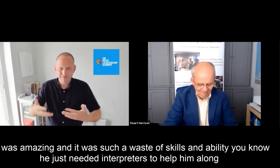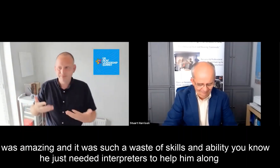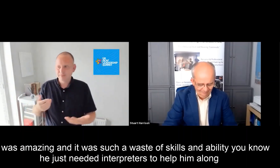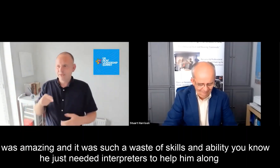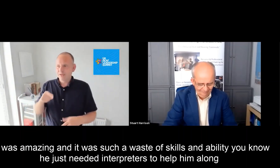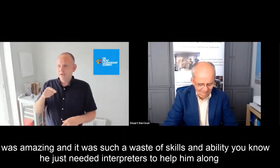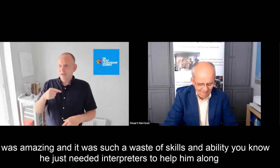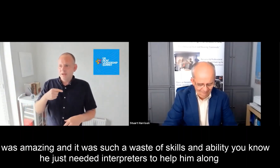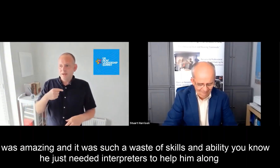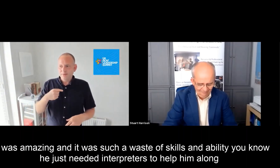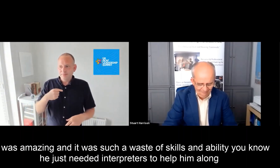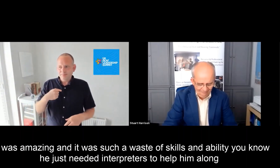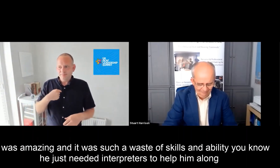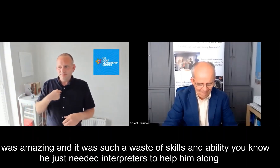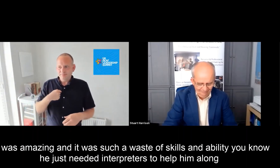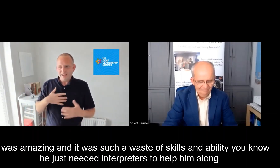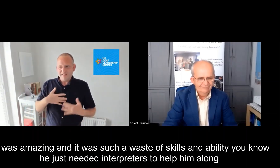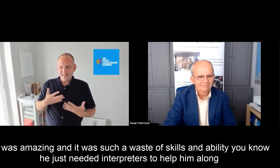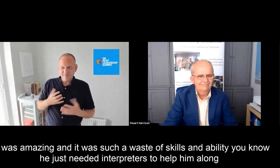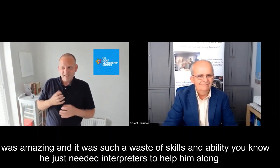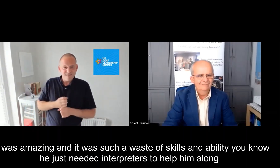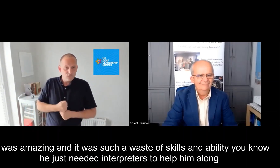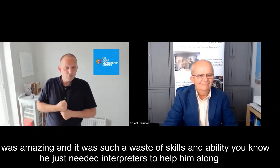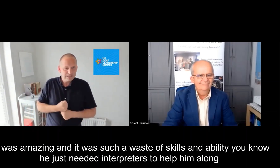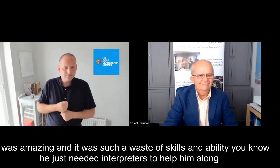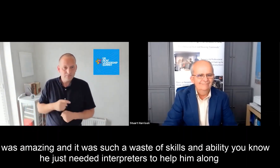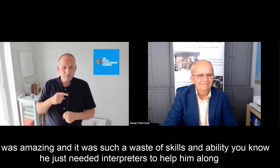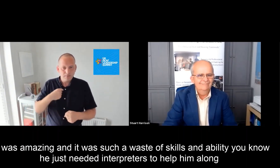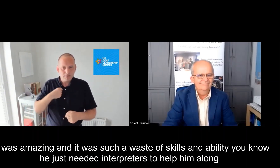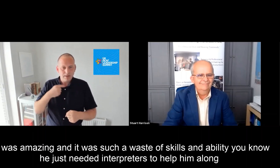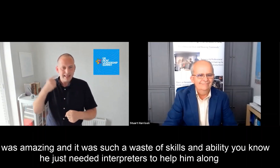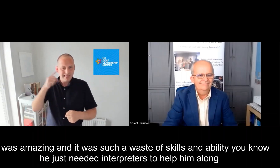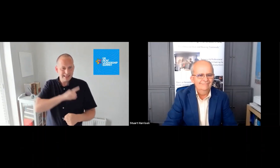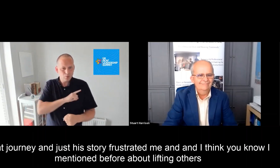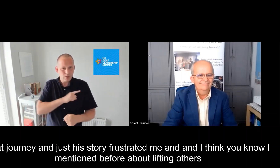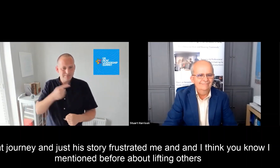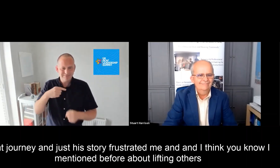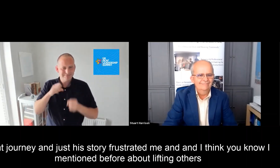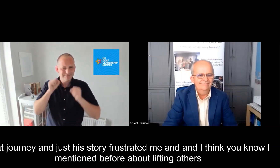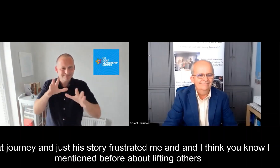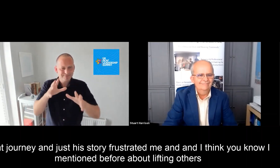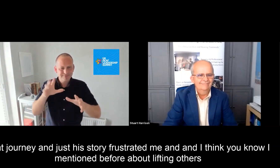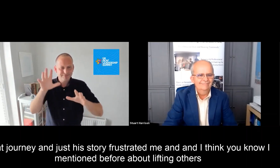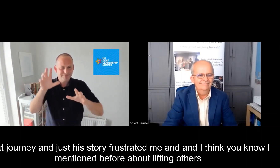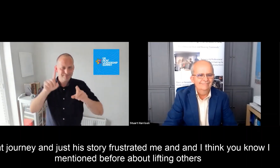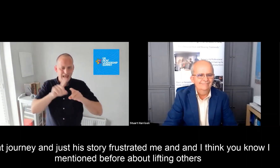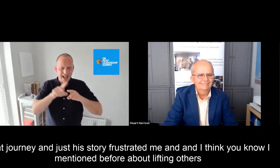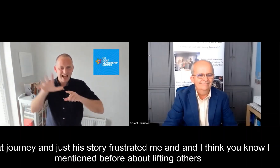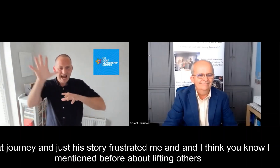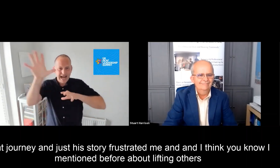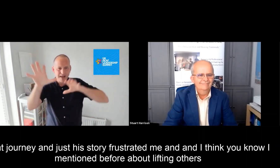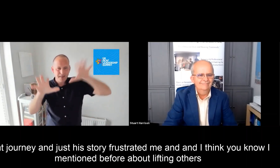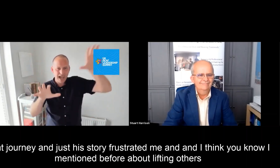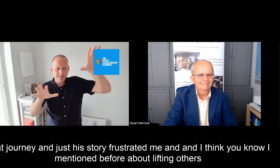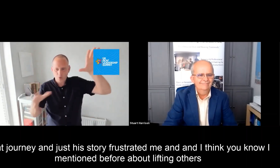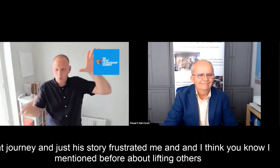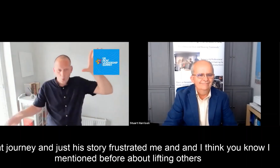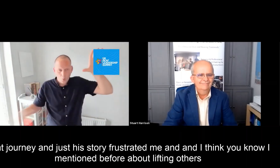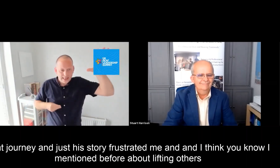and ability. You know, he just needed interpreters to help him along that journey, and just his story frustrated me.